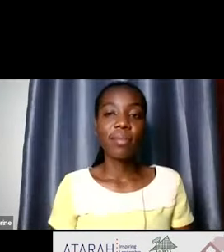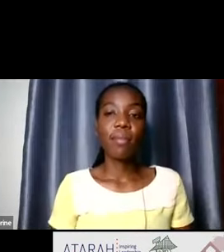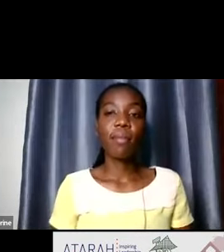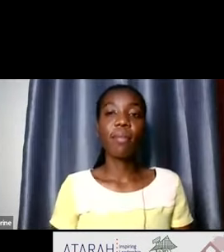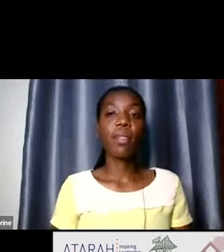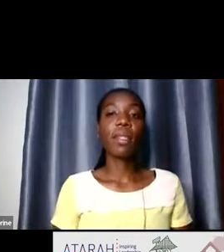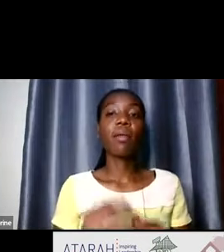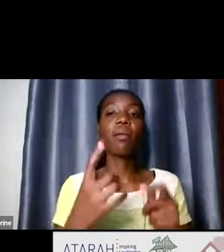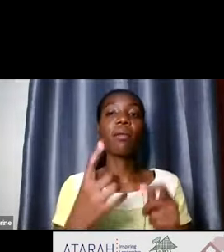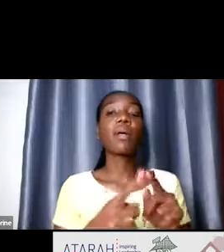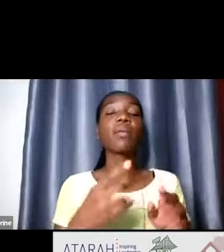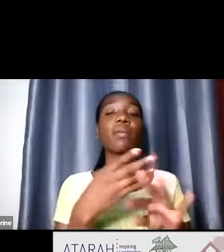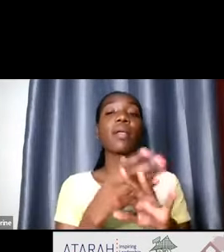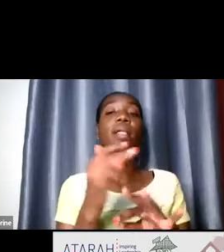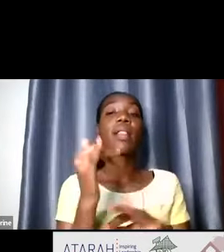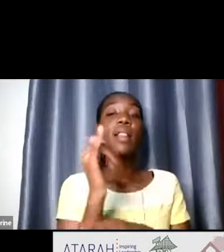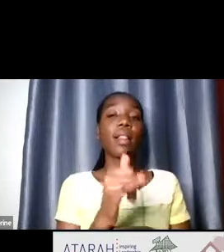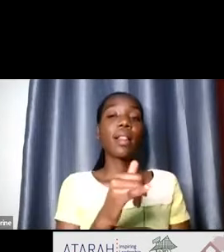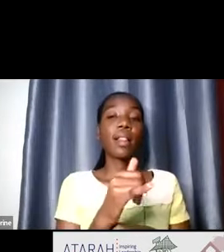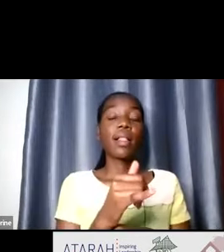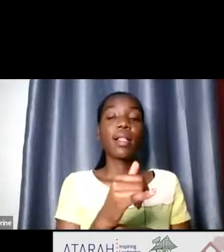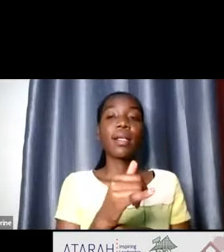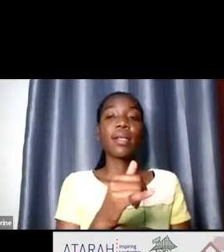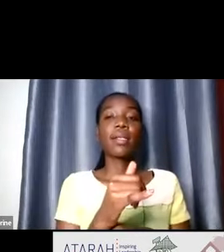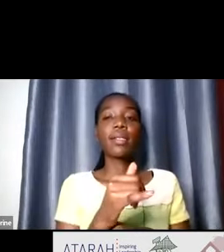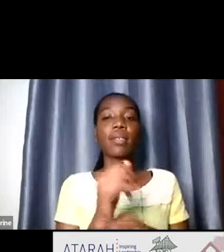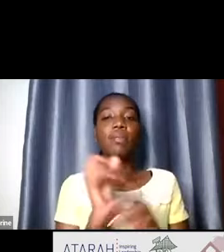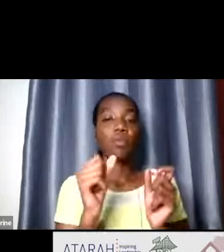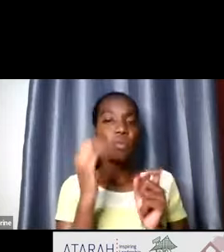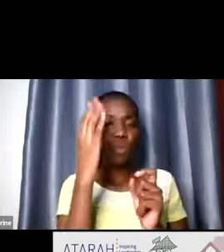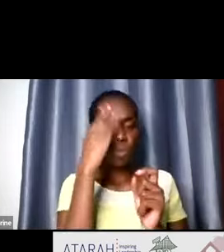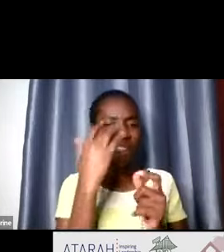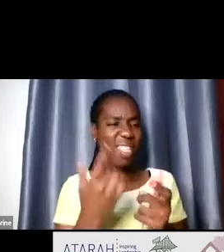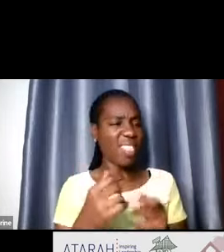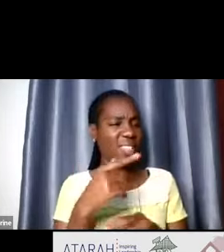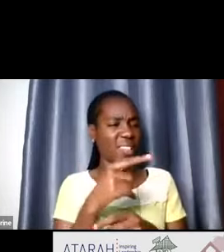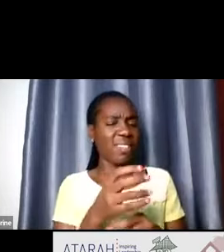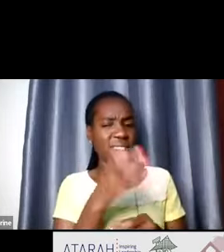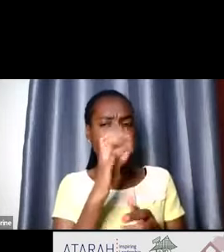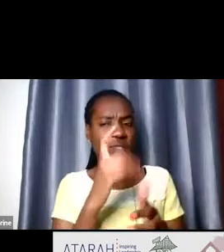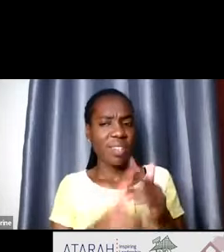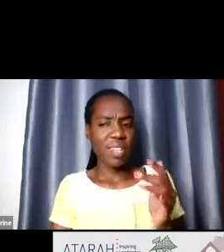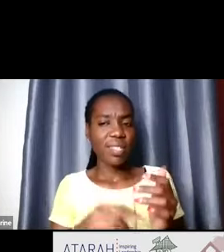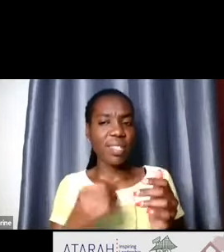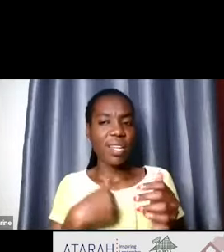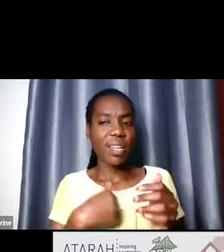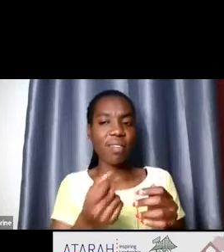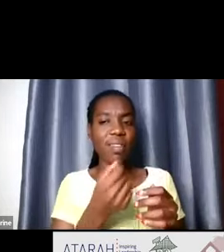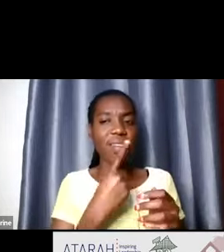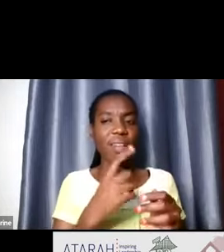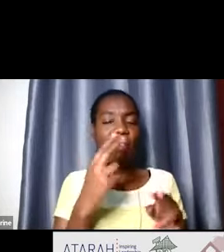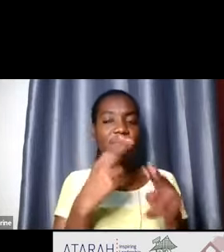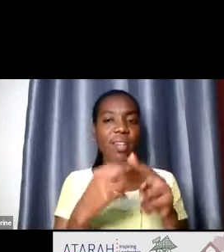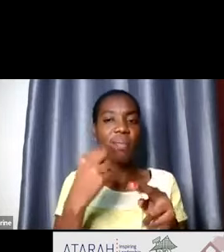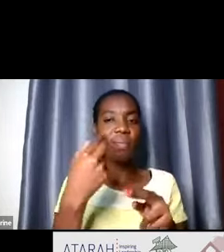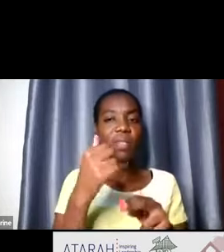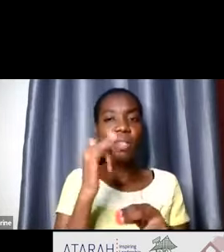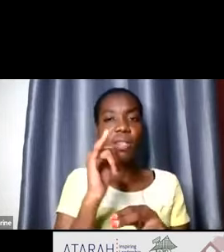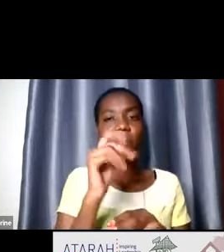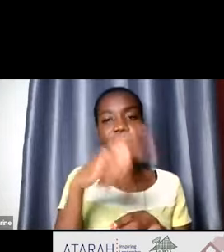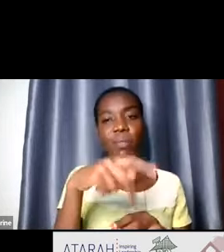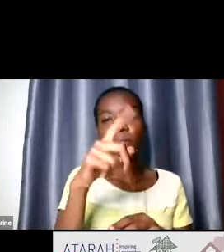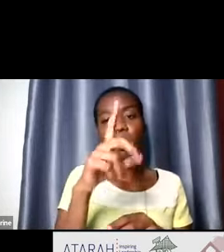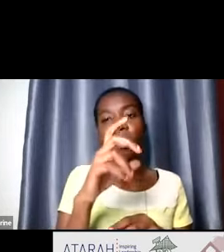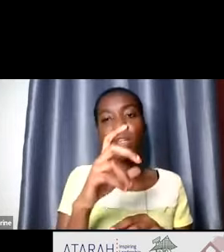beyond that, it's possible you want to find out what else have they taken. There is this drug called Rohypnol. You probably have heard of it. It's called